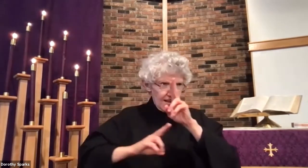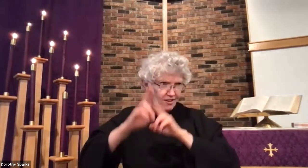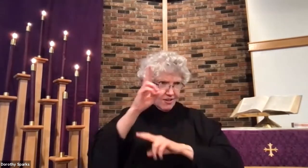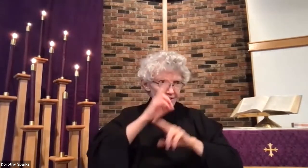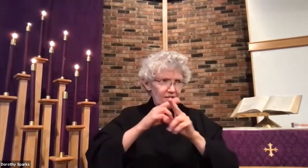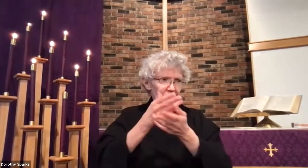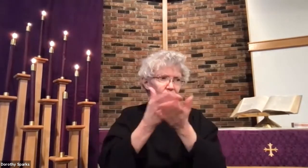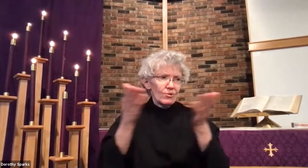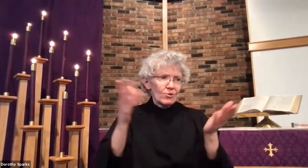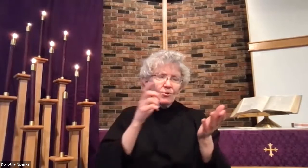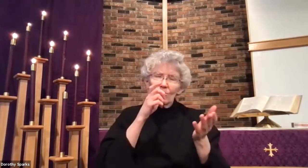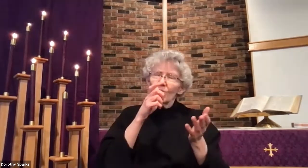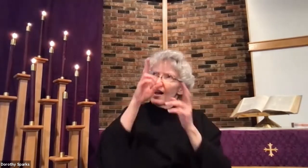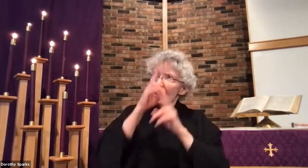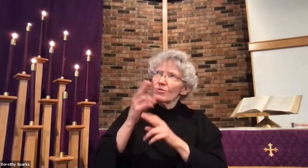but